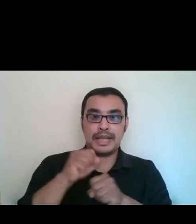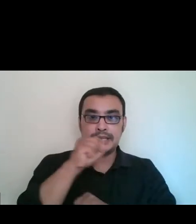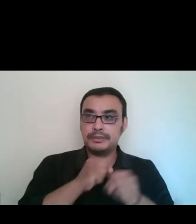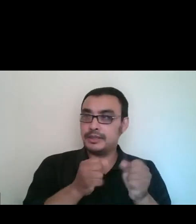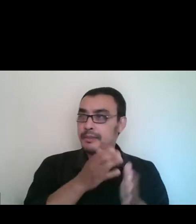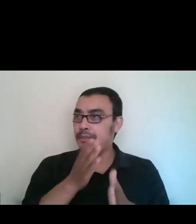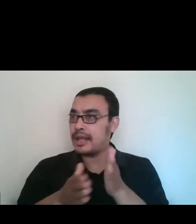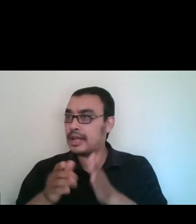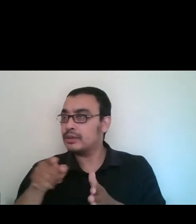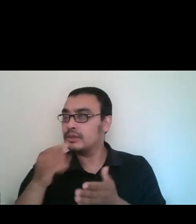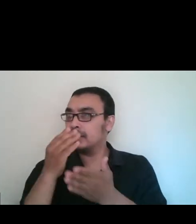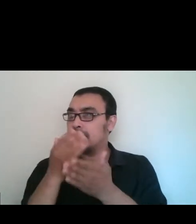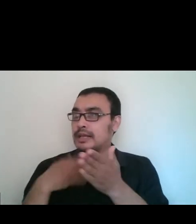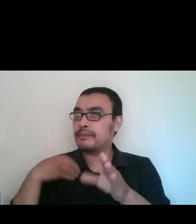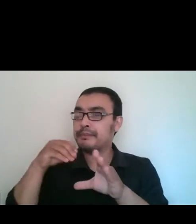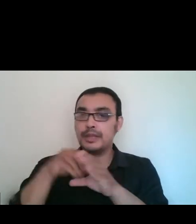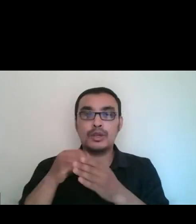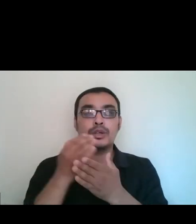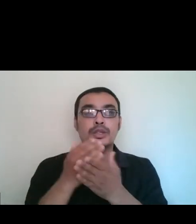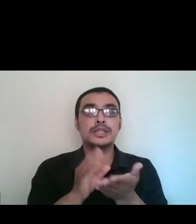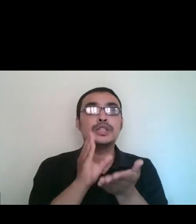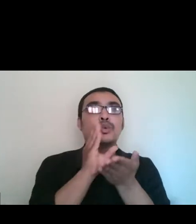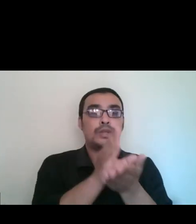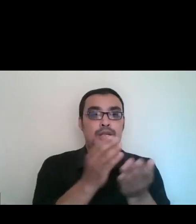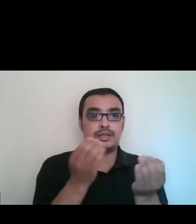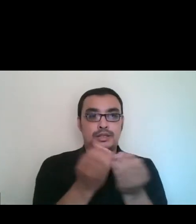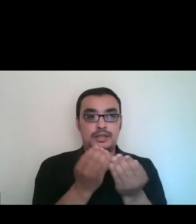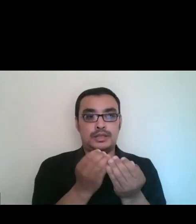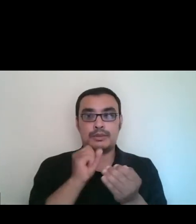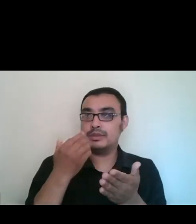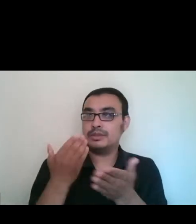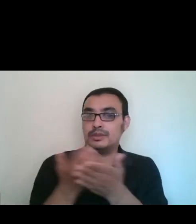this fellowship can contribute to the work of your